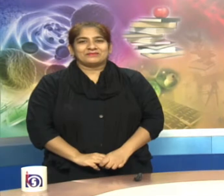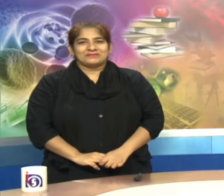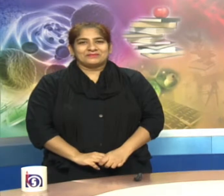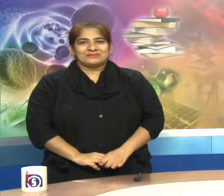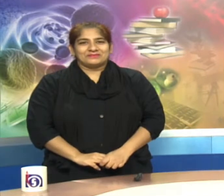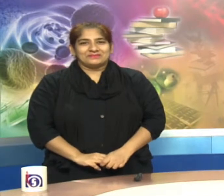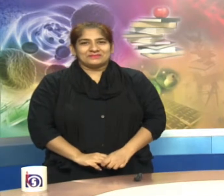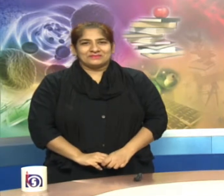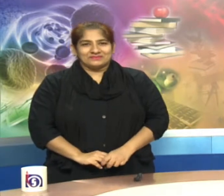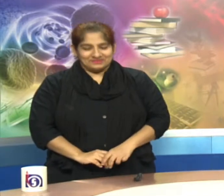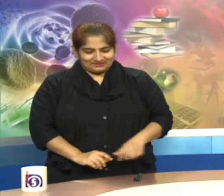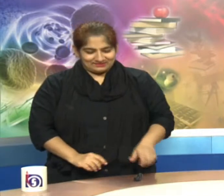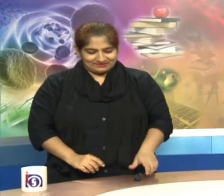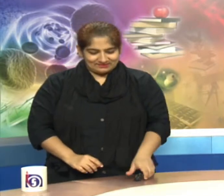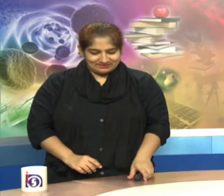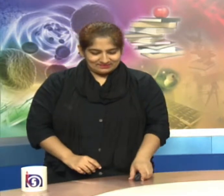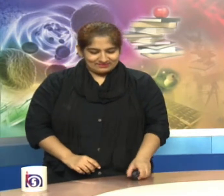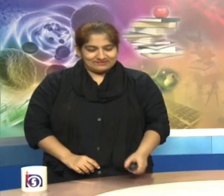as identity.